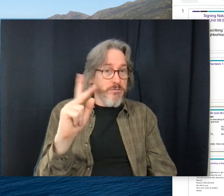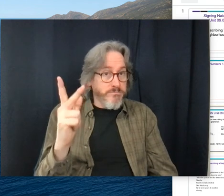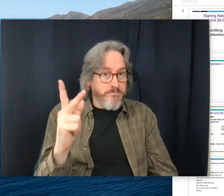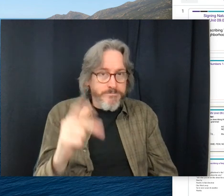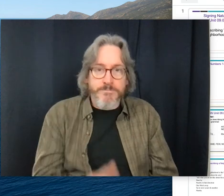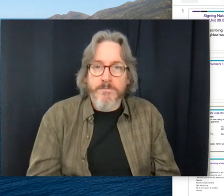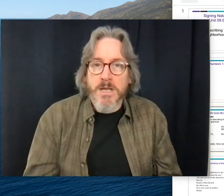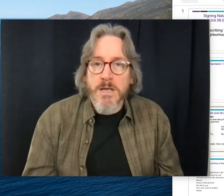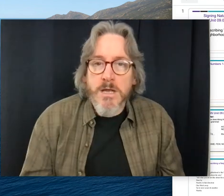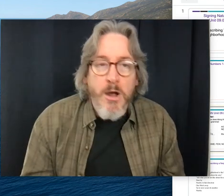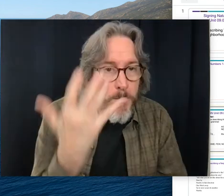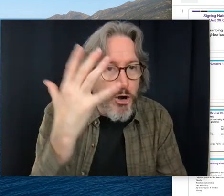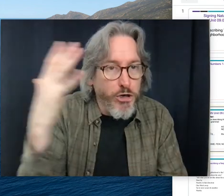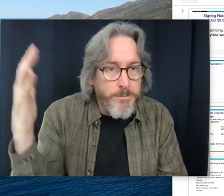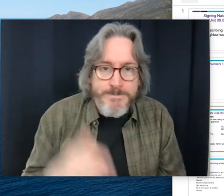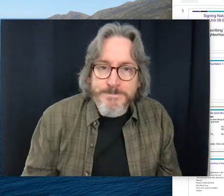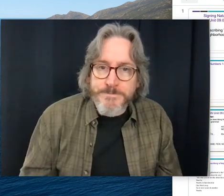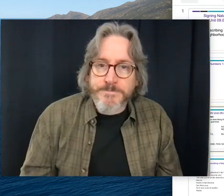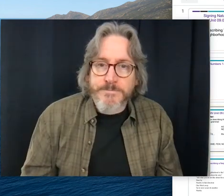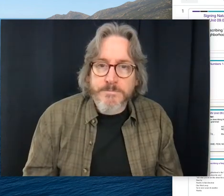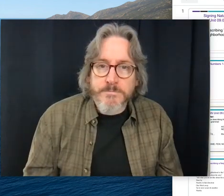Park.